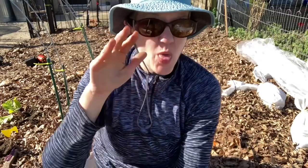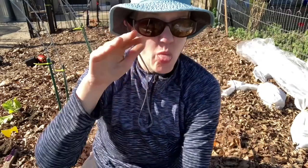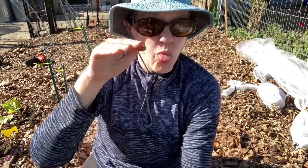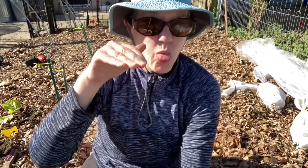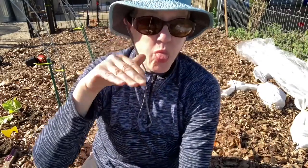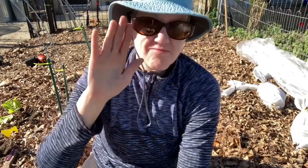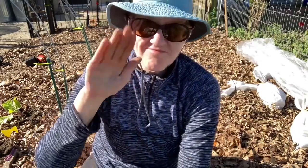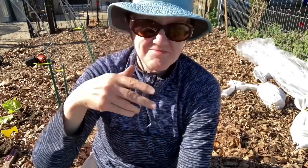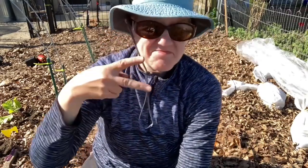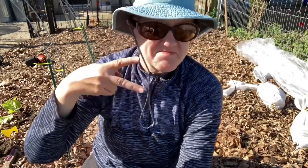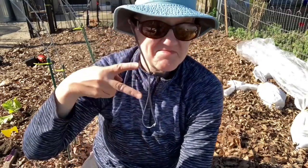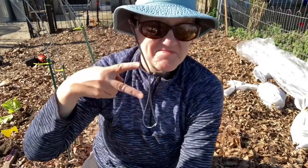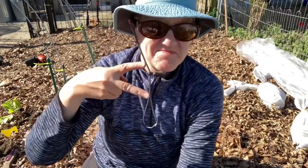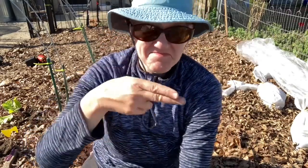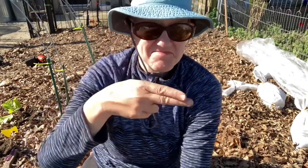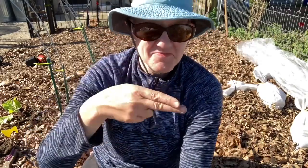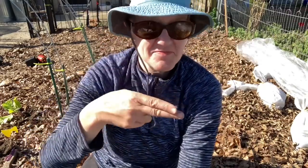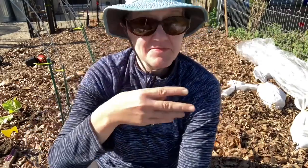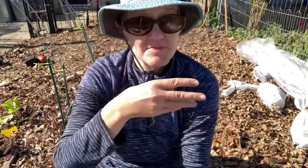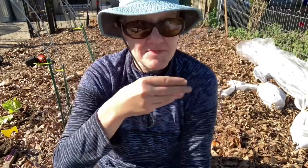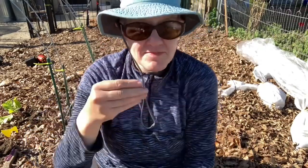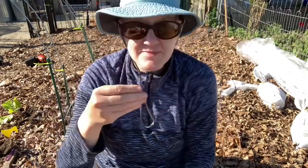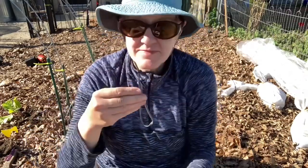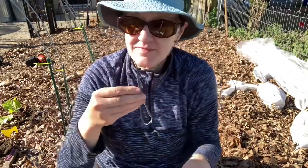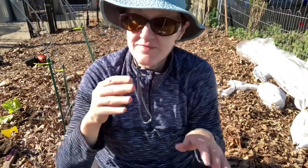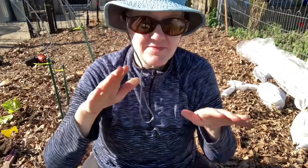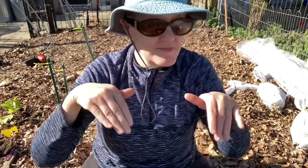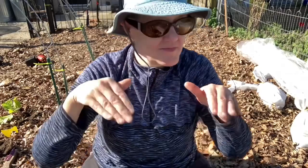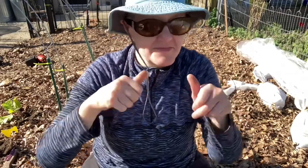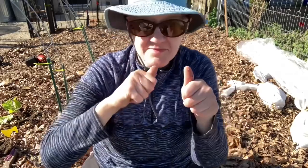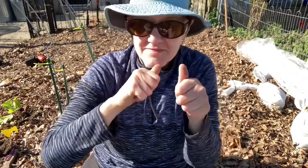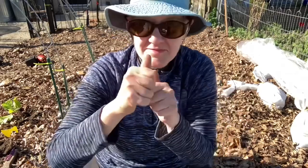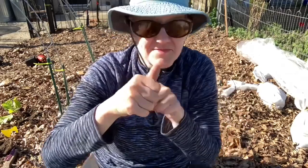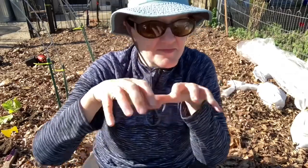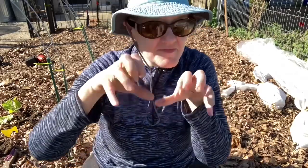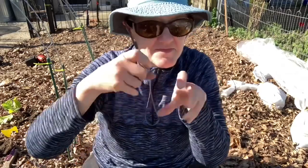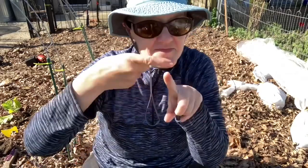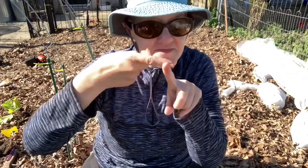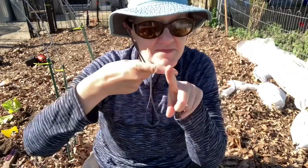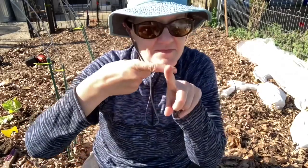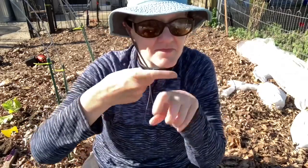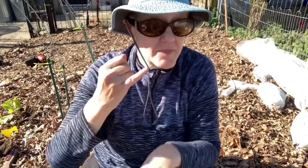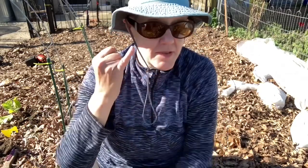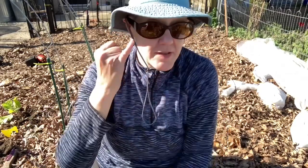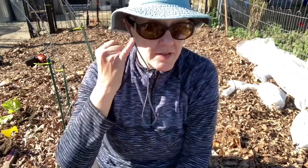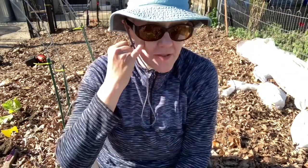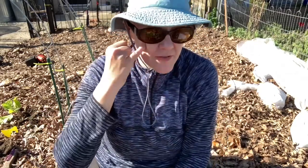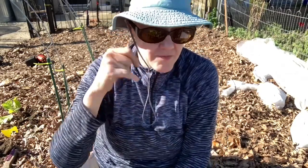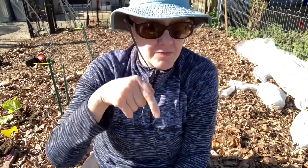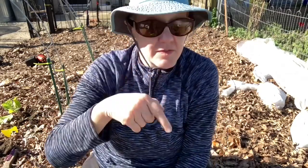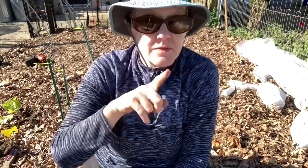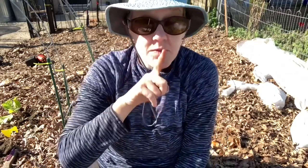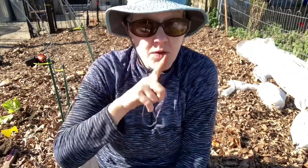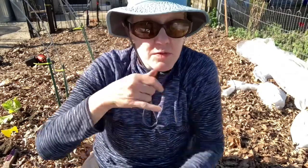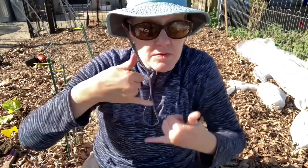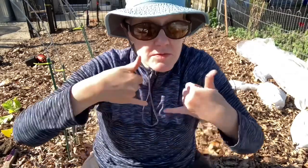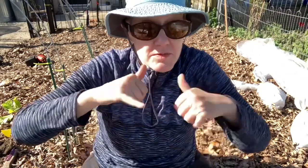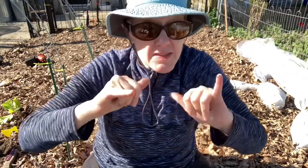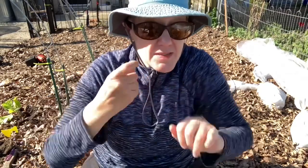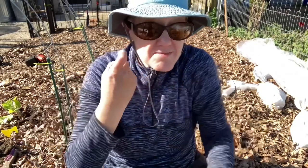wilt, later I'll just trim them off. Also, we haven't passed our last freeze. And if